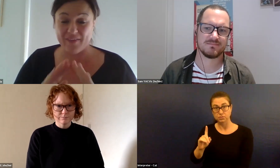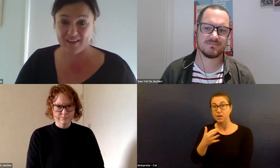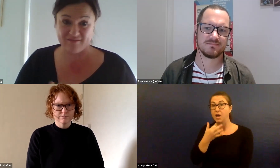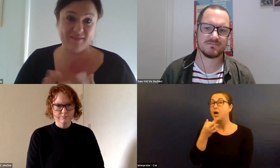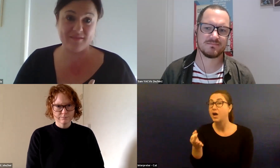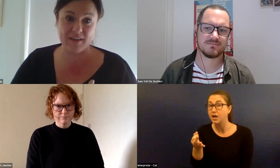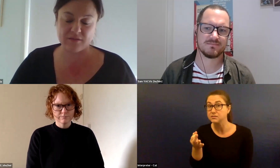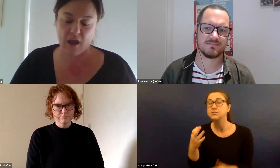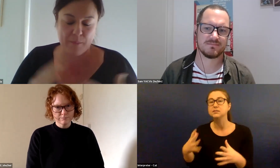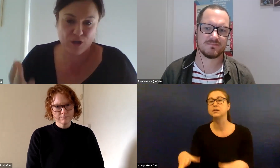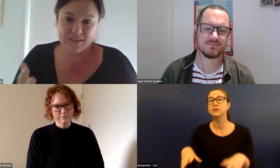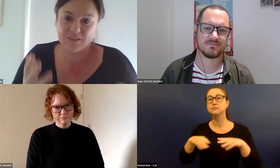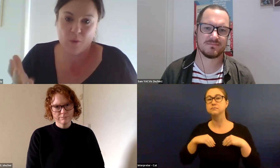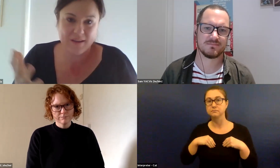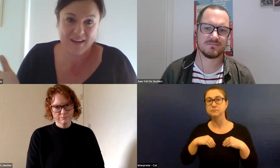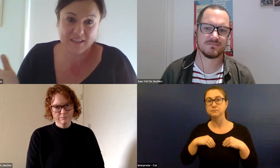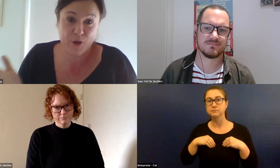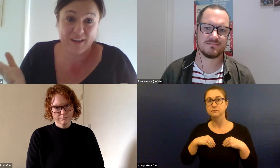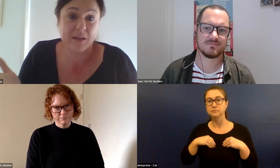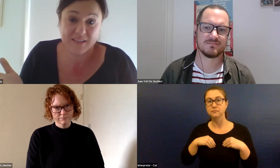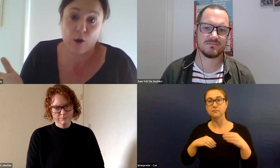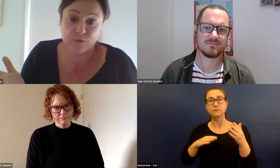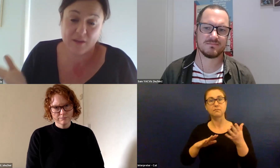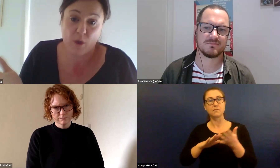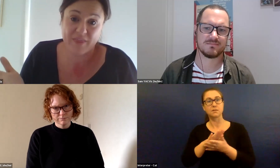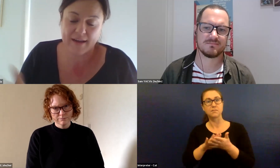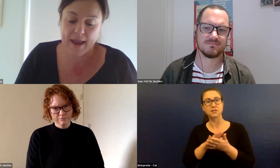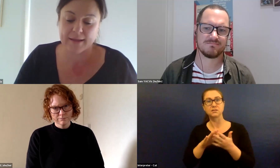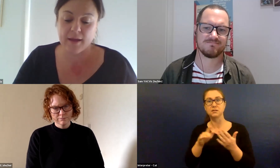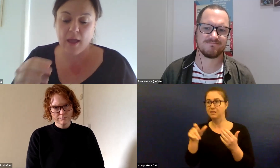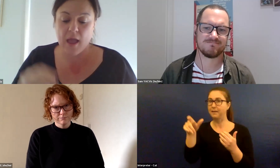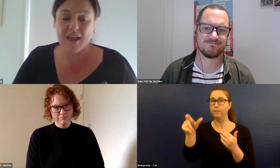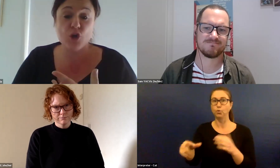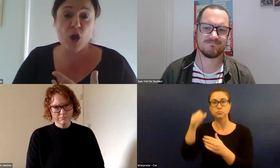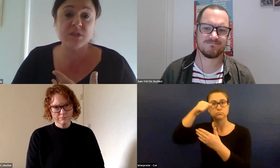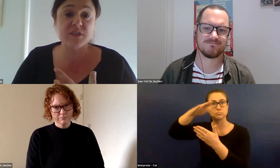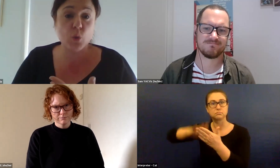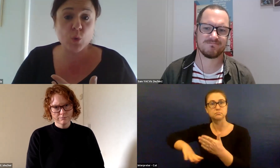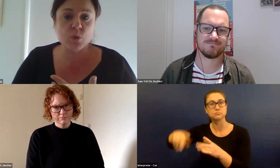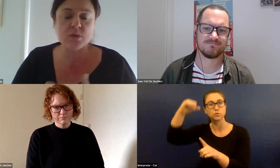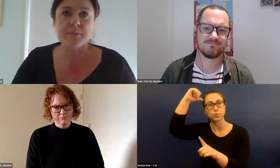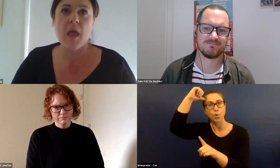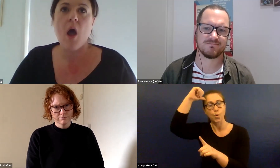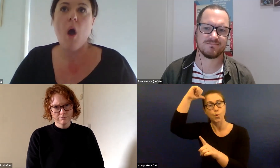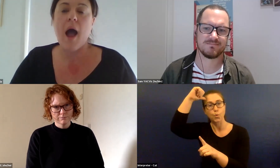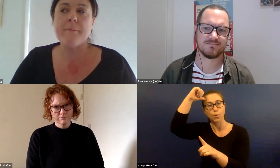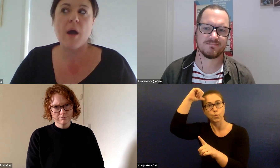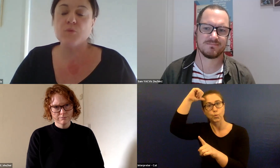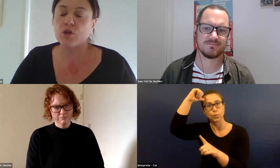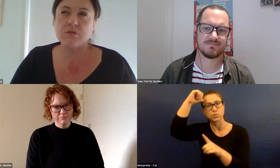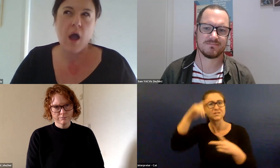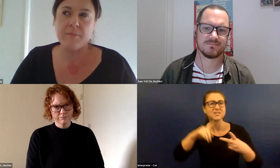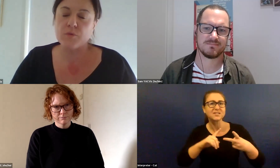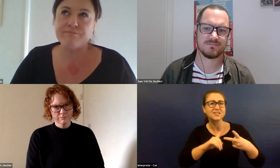through, and then that person is always an expert in themselves and what they need. In terms of schools, I'm